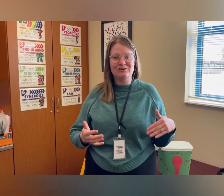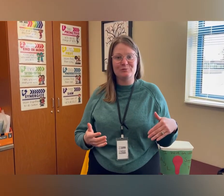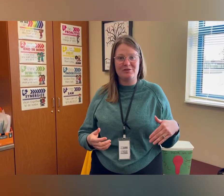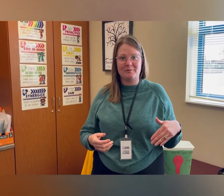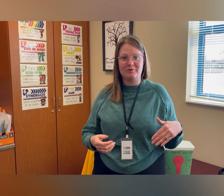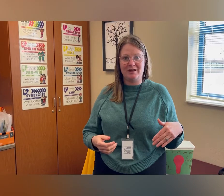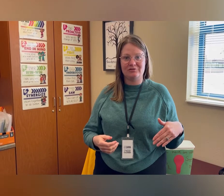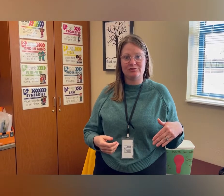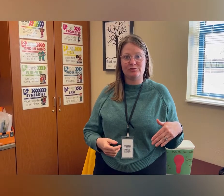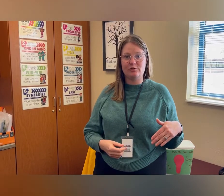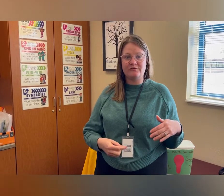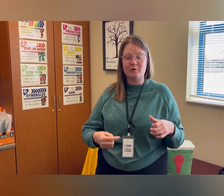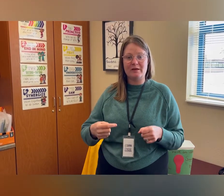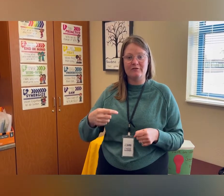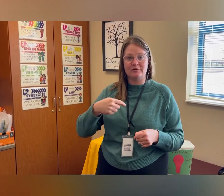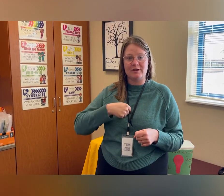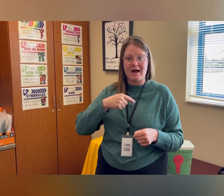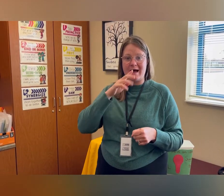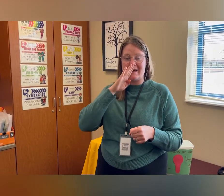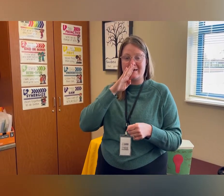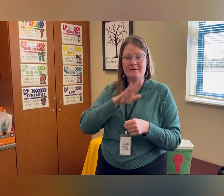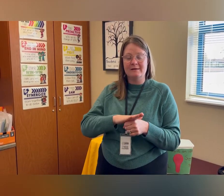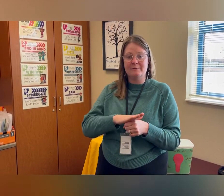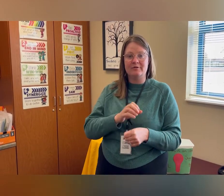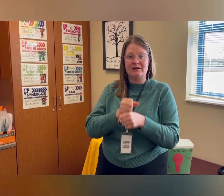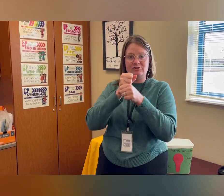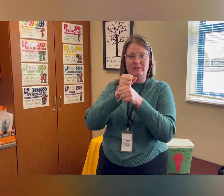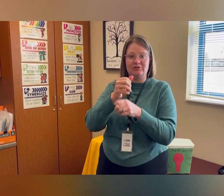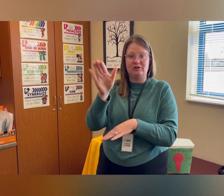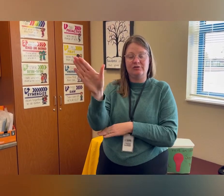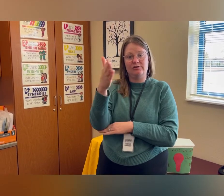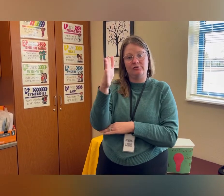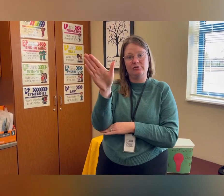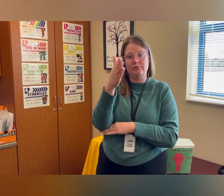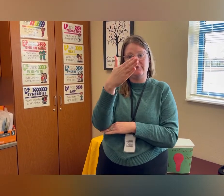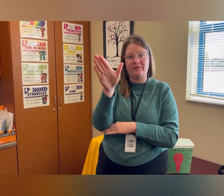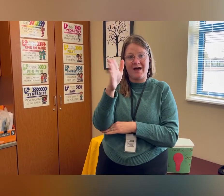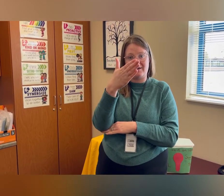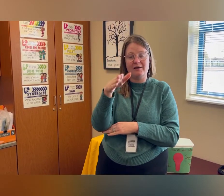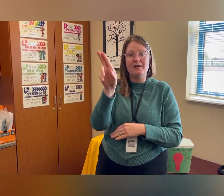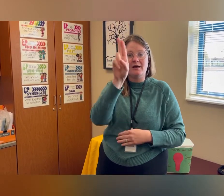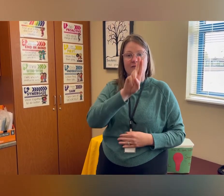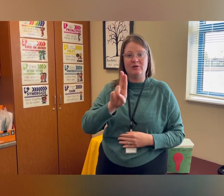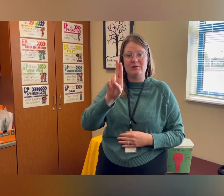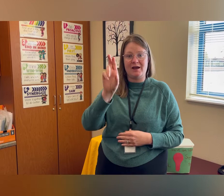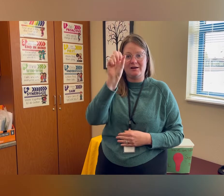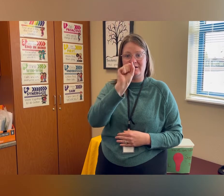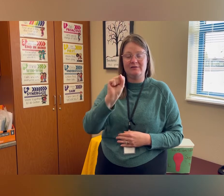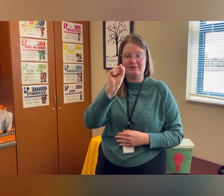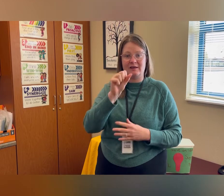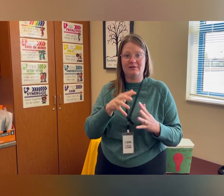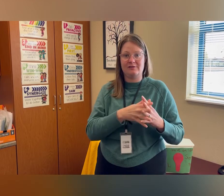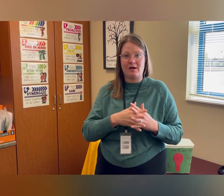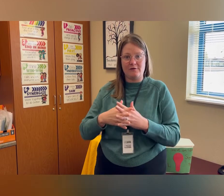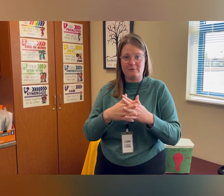with our pledge. So far we have learned I pledge allegiance to the flag of the United States of